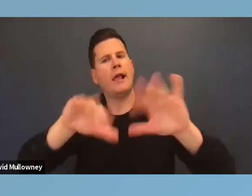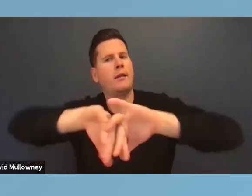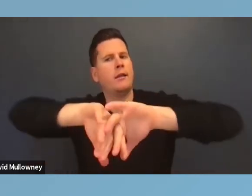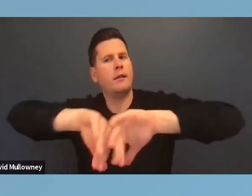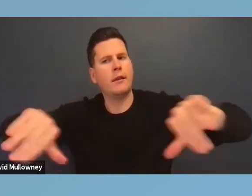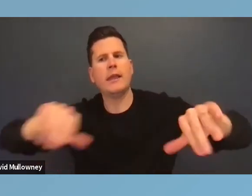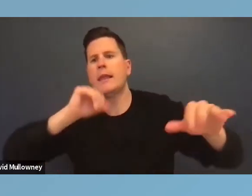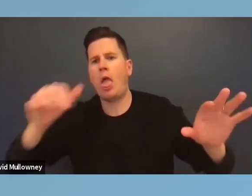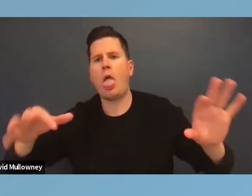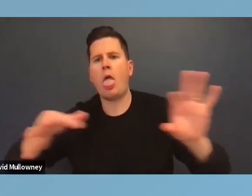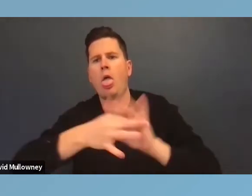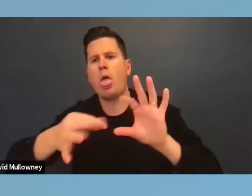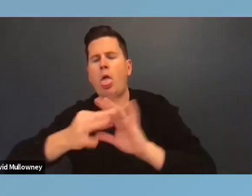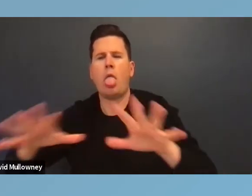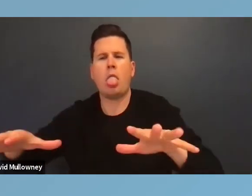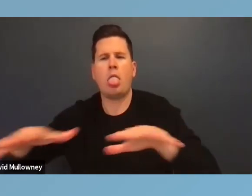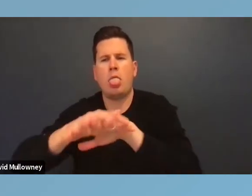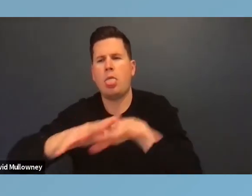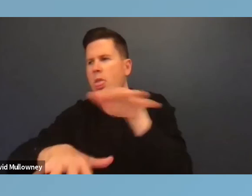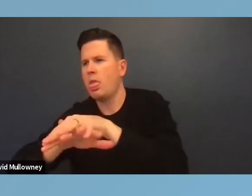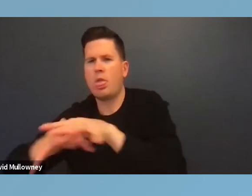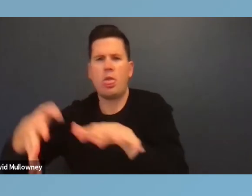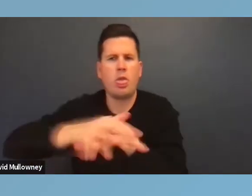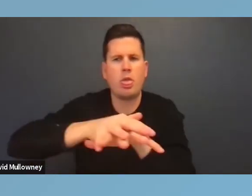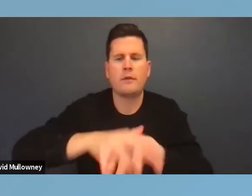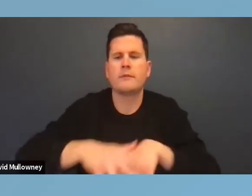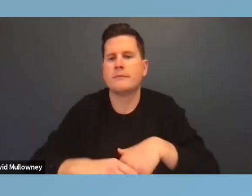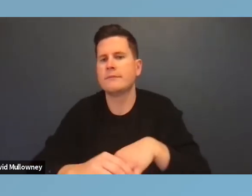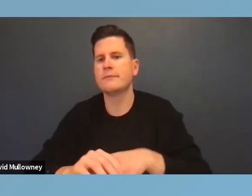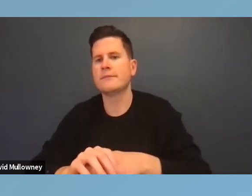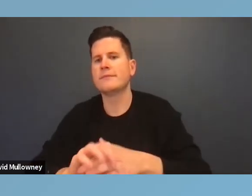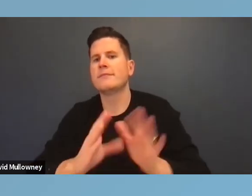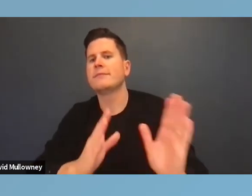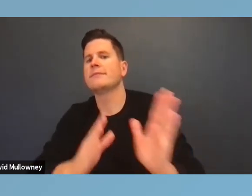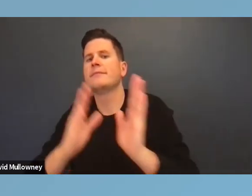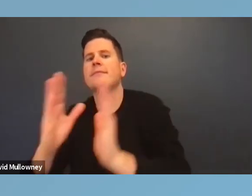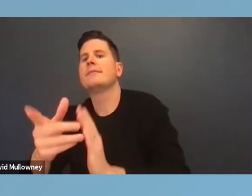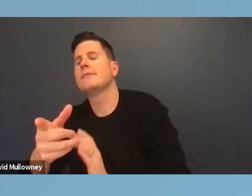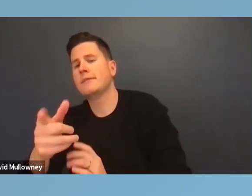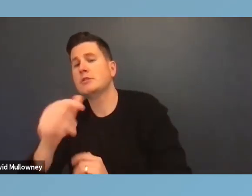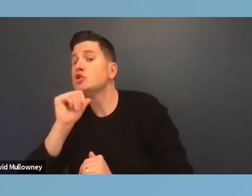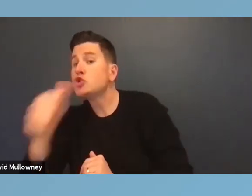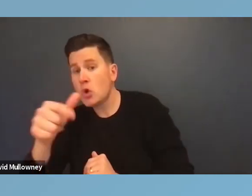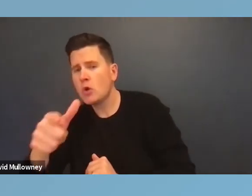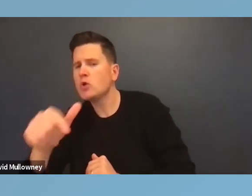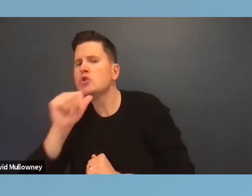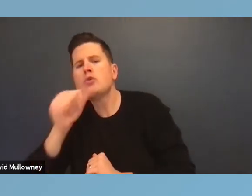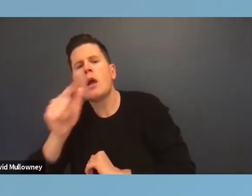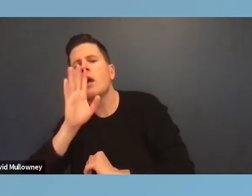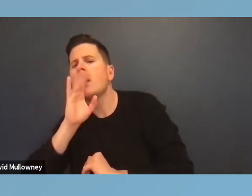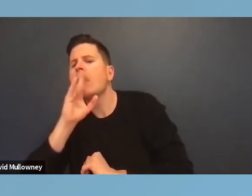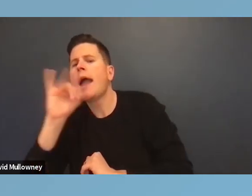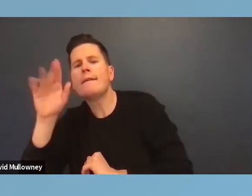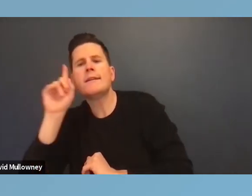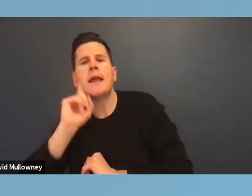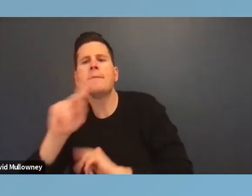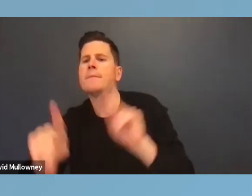another topic. Keep things separate rather than overlapping them and making it confusing.